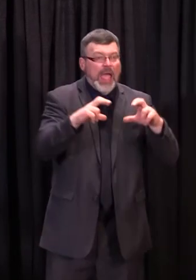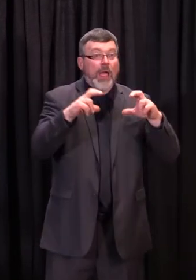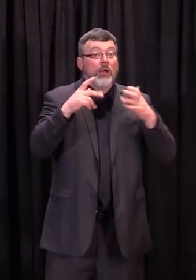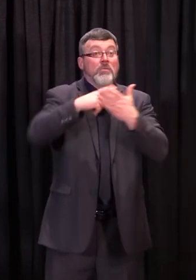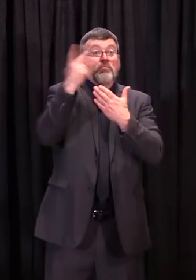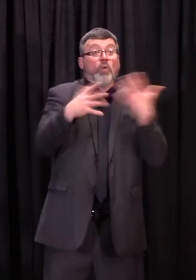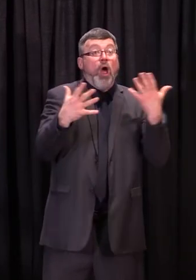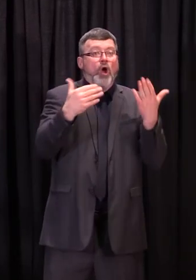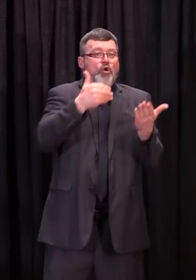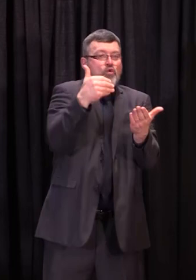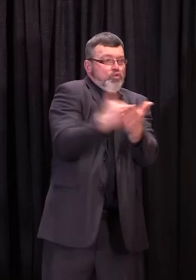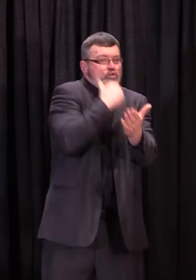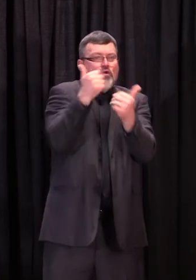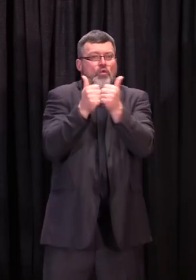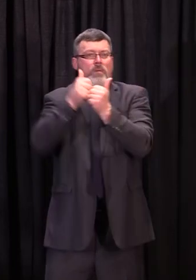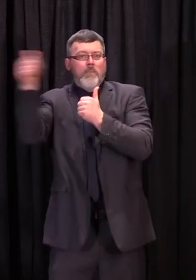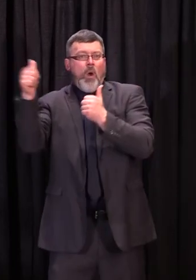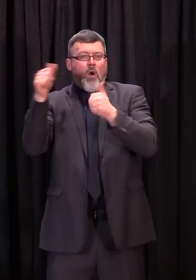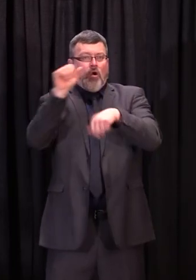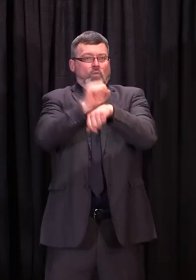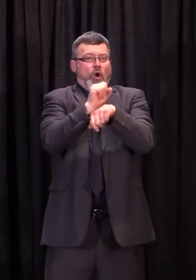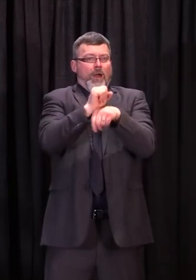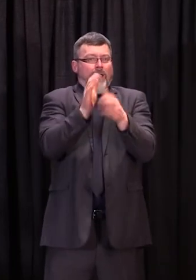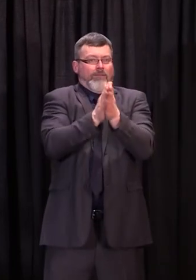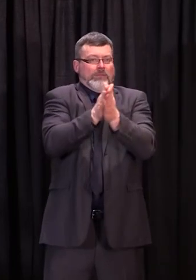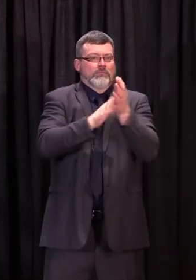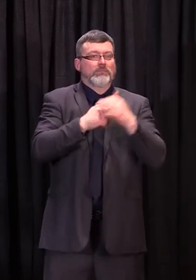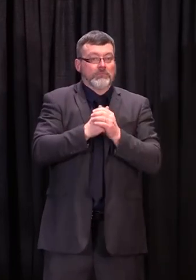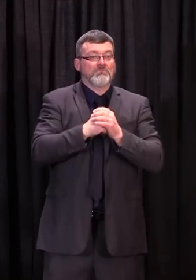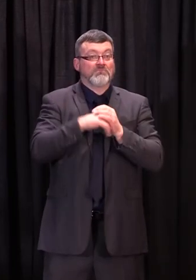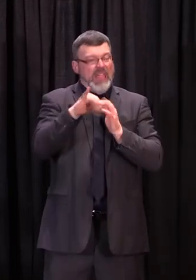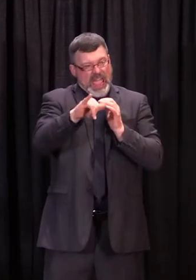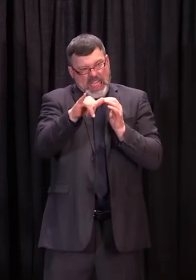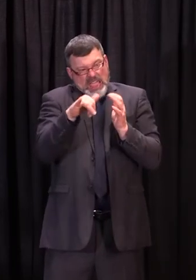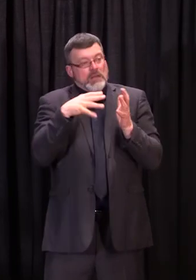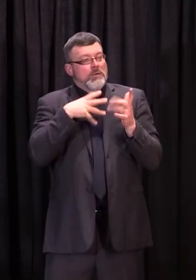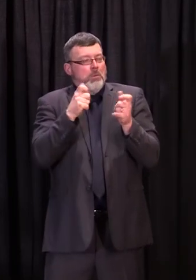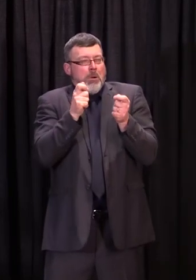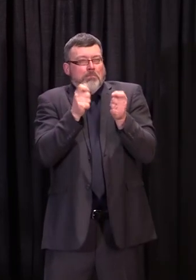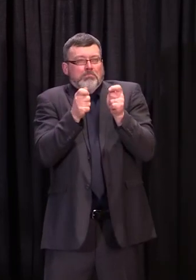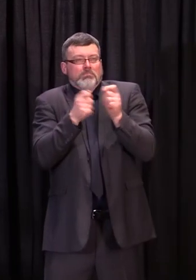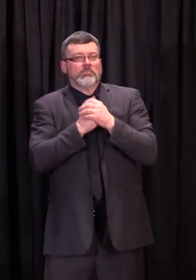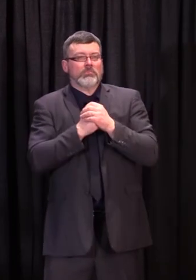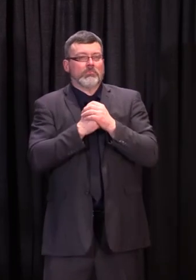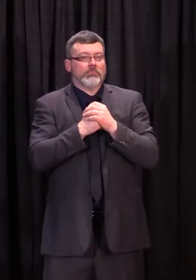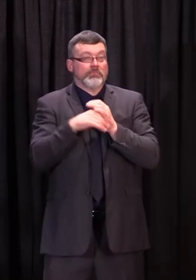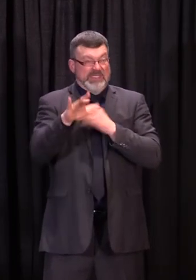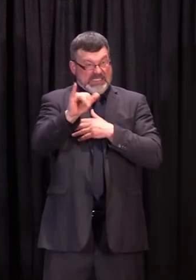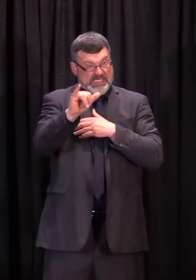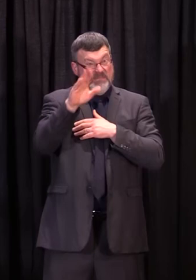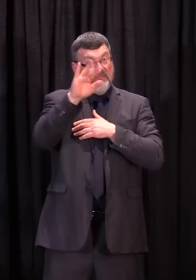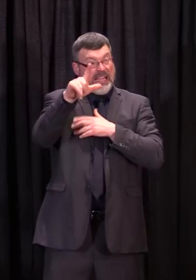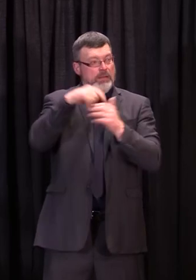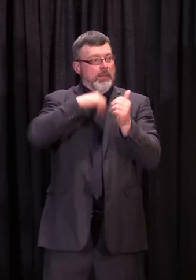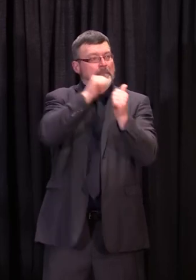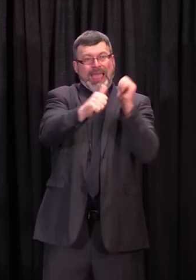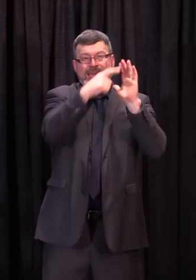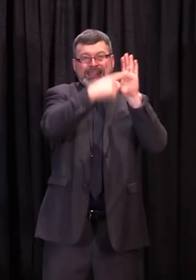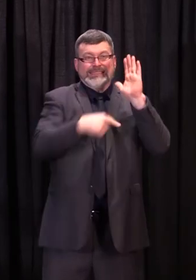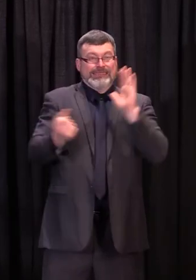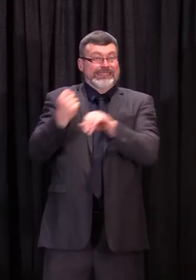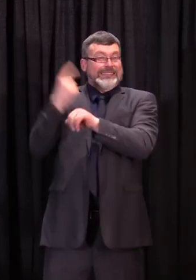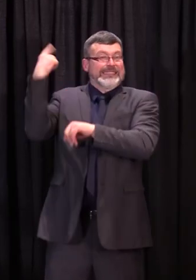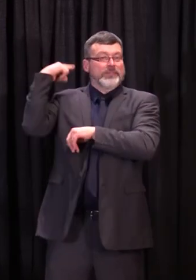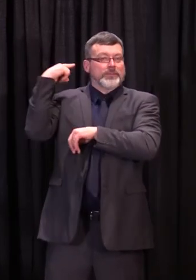some changes, because the bill passed last year left out in-demand workers like nurse